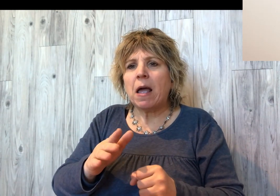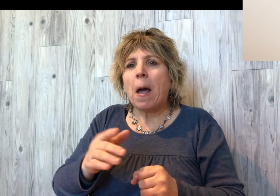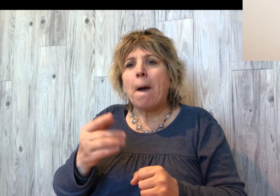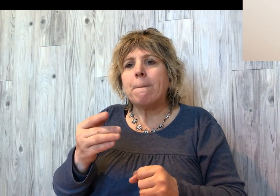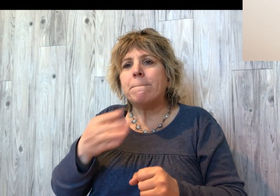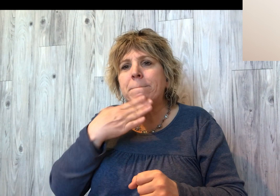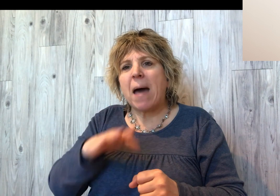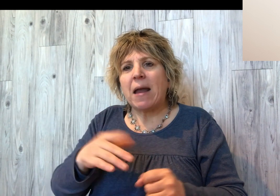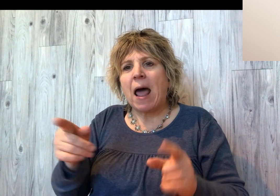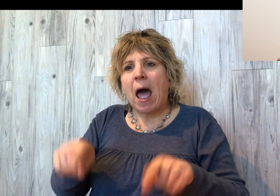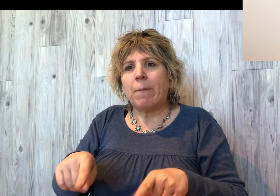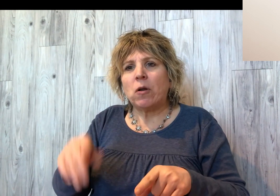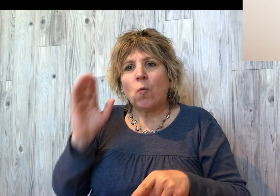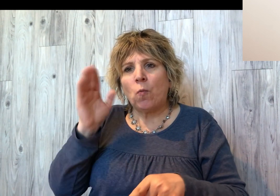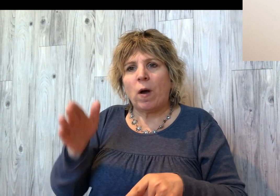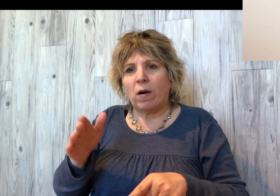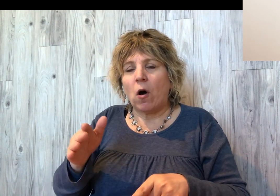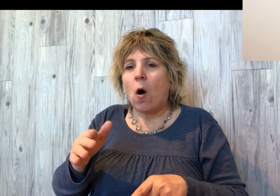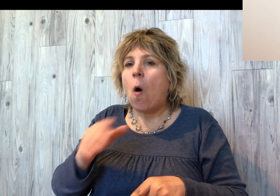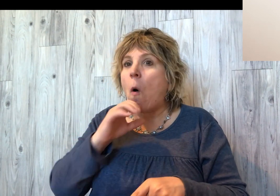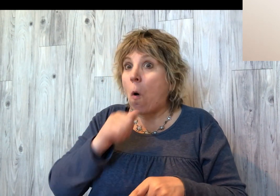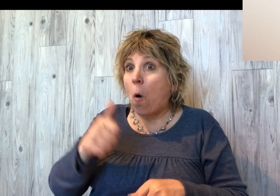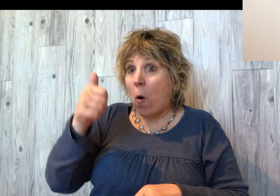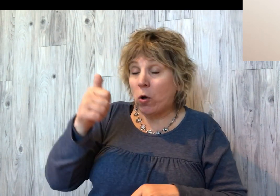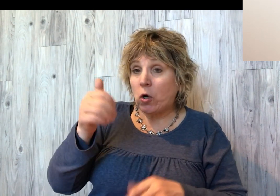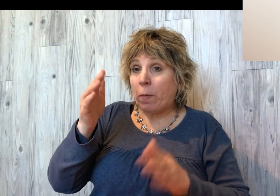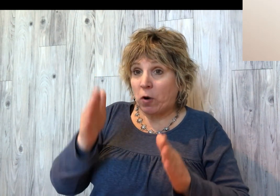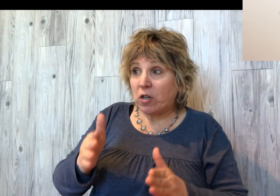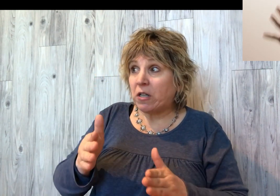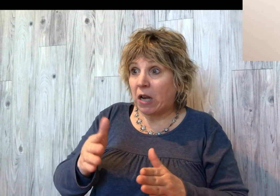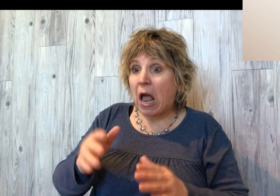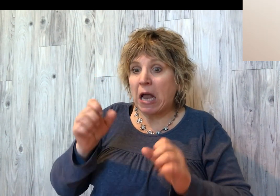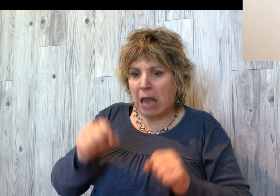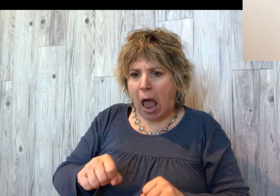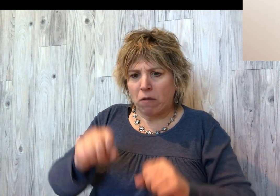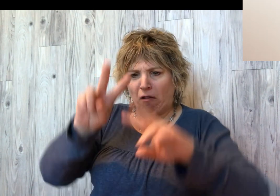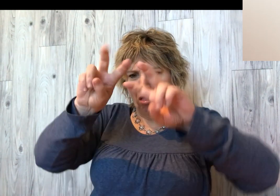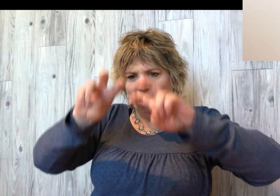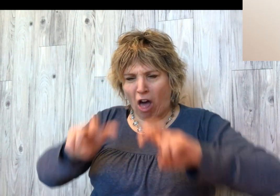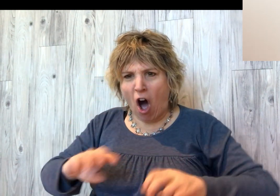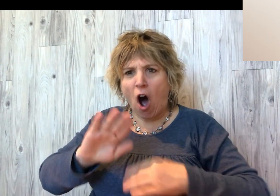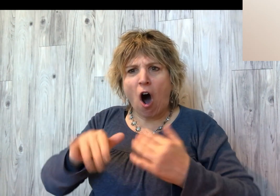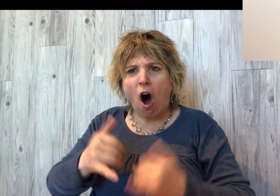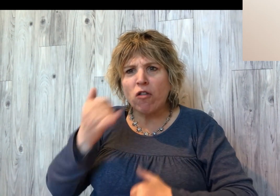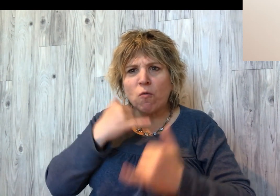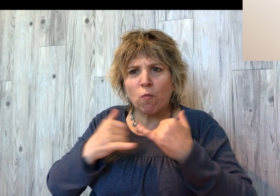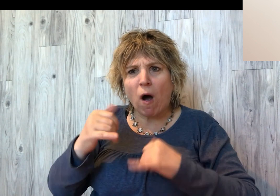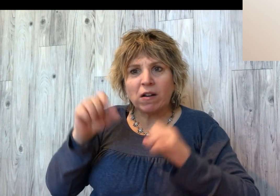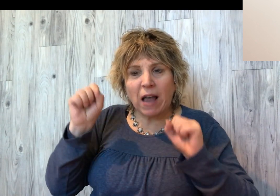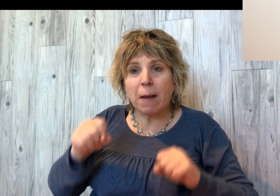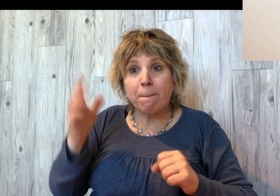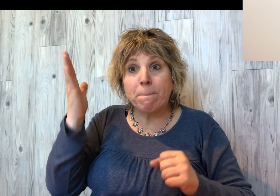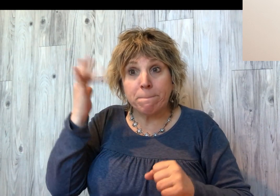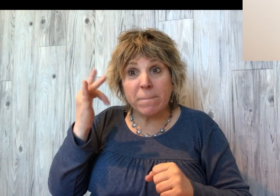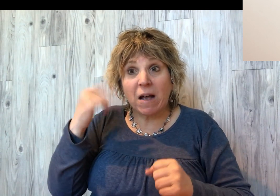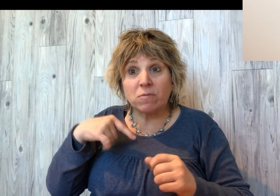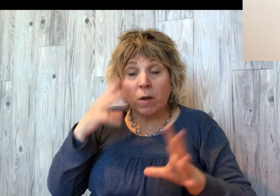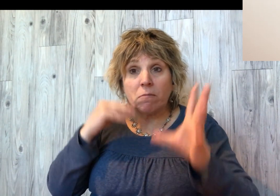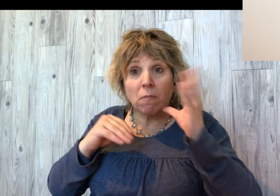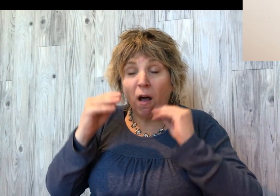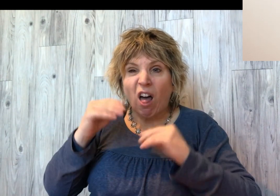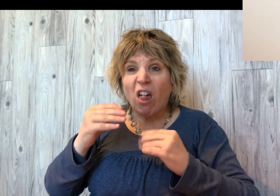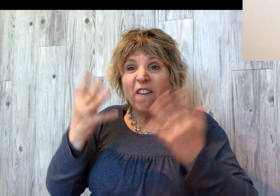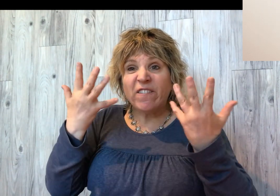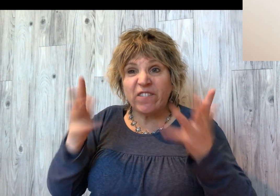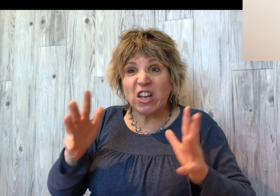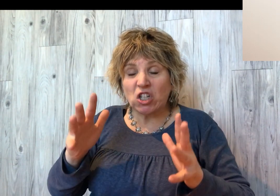bad will happen? An older person, we see all the things that could go wrong. And you know why? Because we've been there. We've done